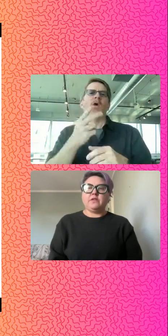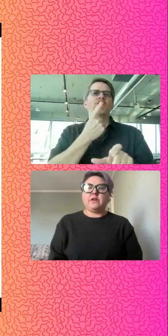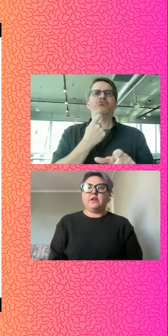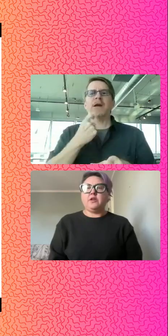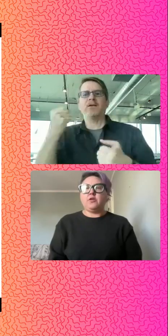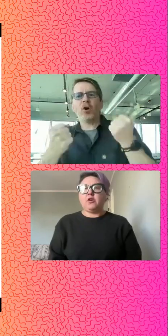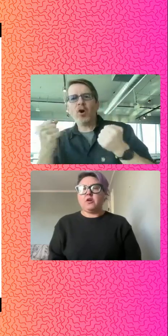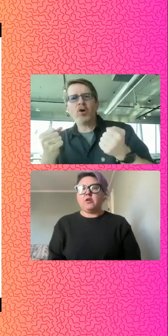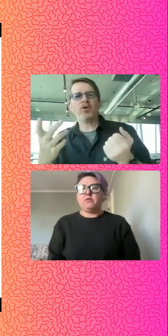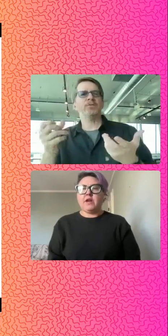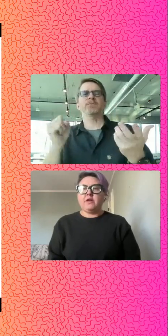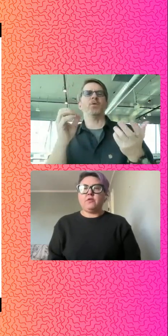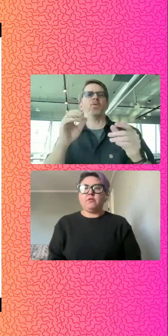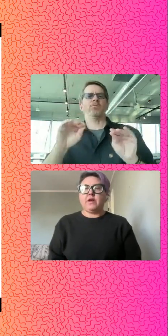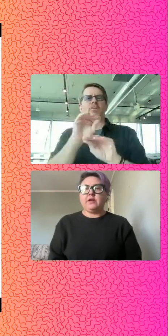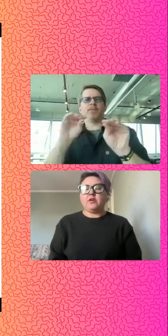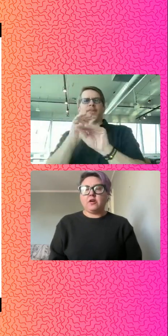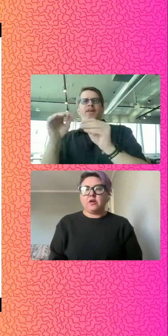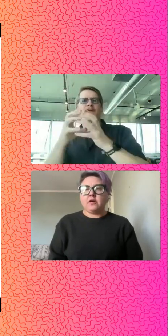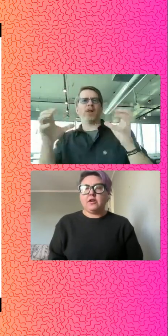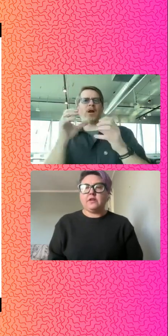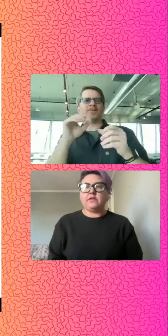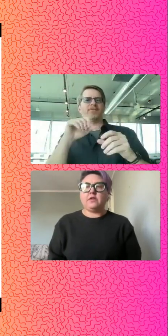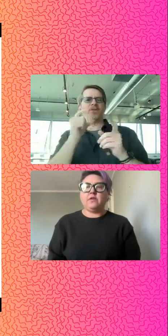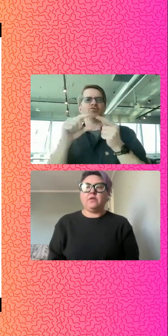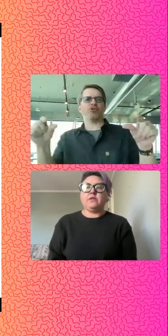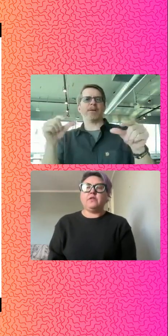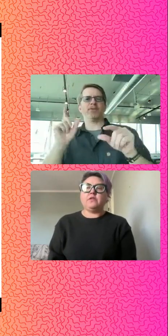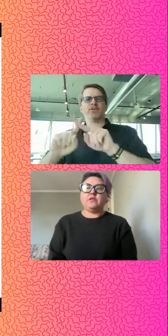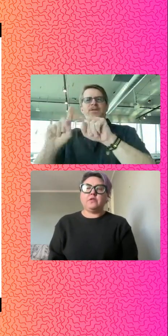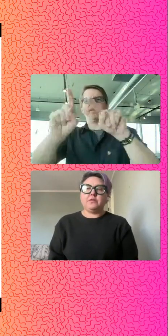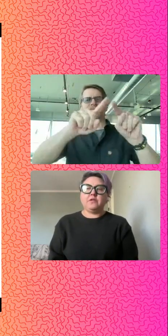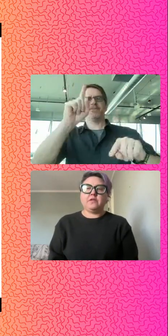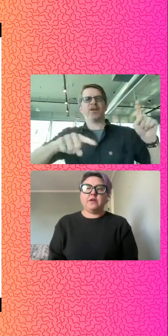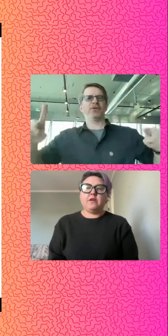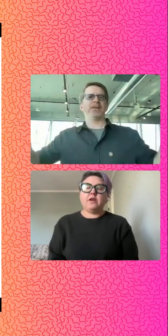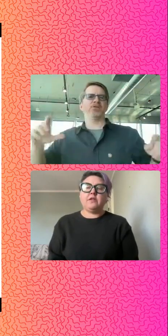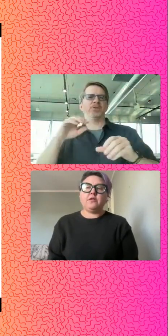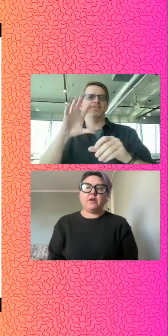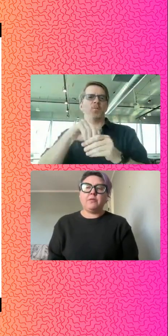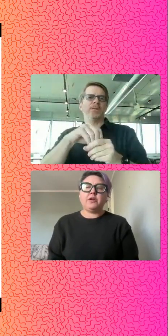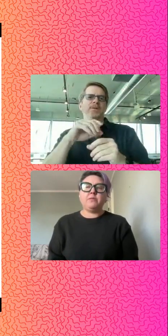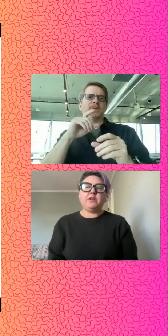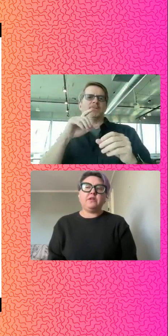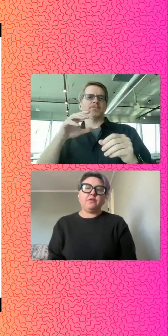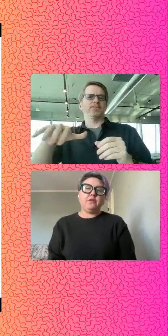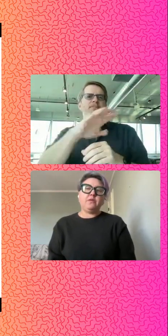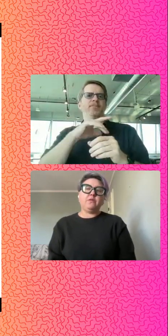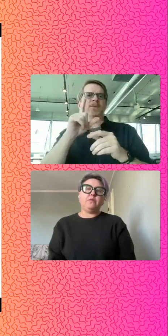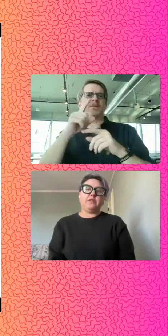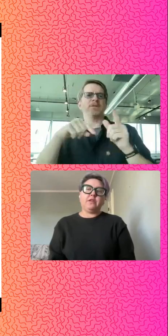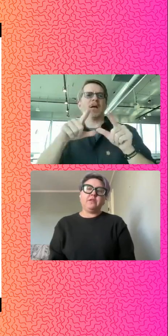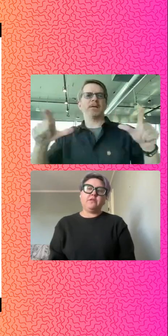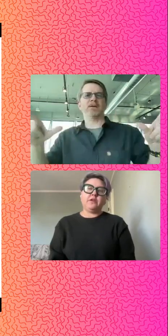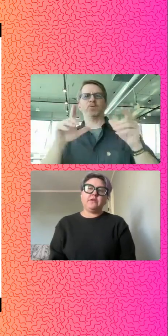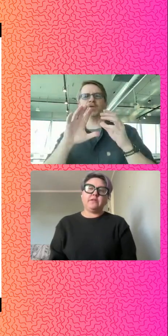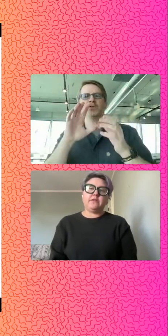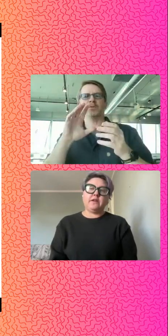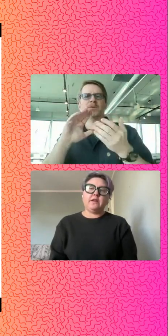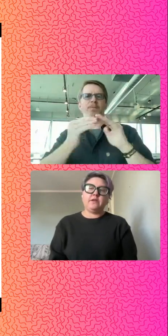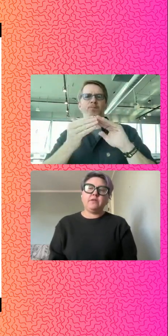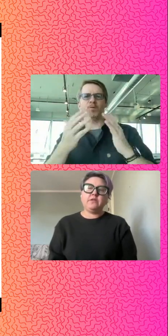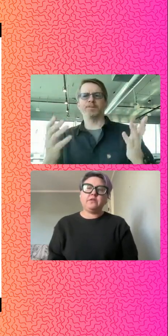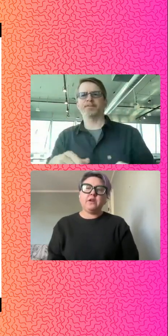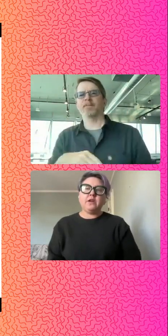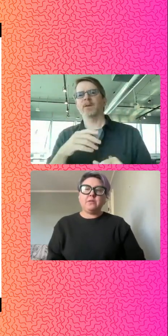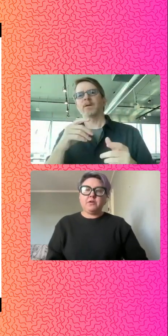encryption where it's like, car red or red car, and so those descriptions there and the grammar can be different within the various